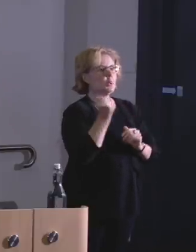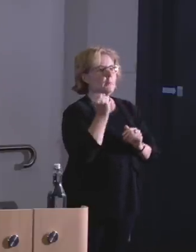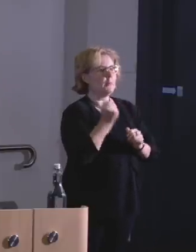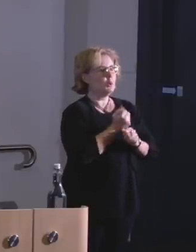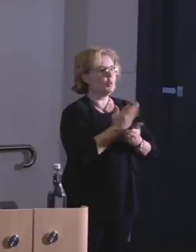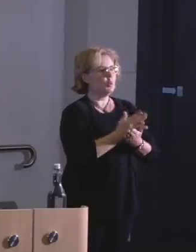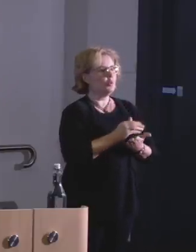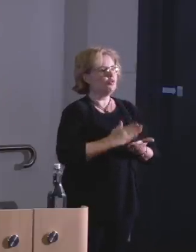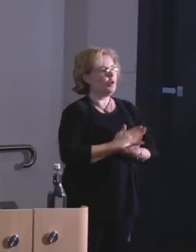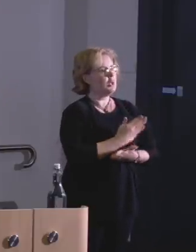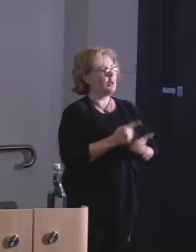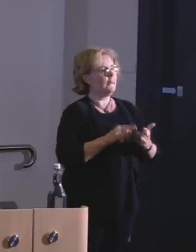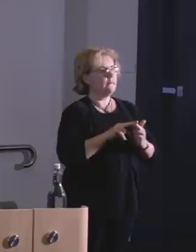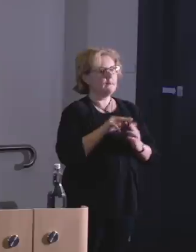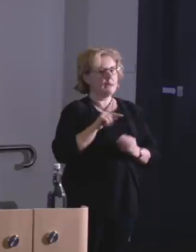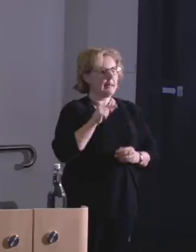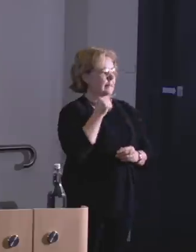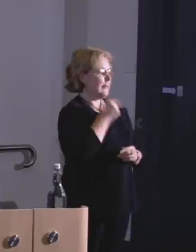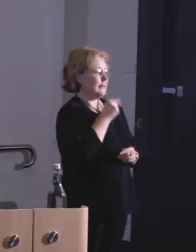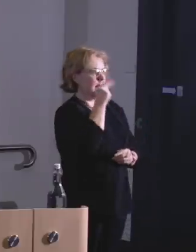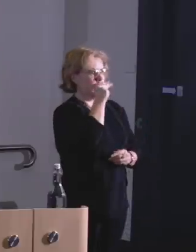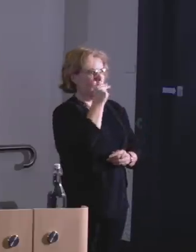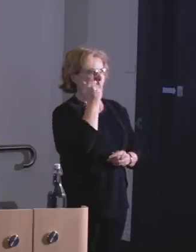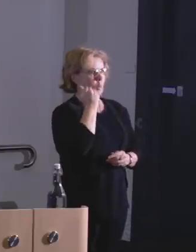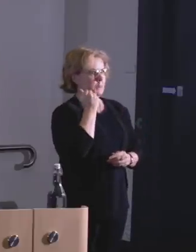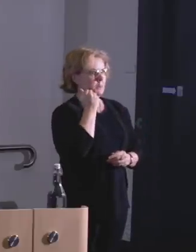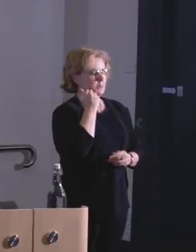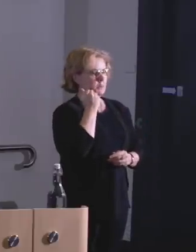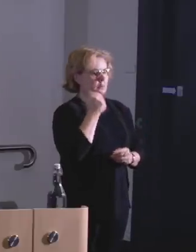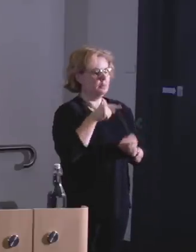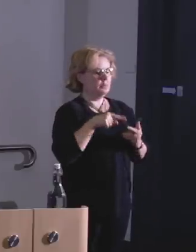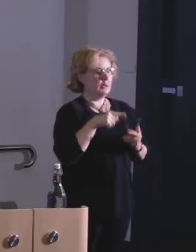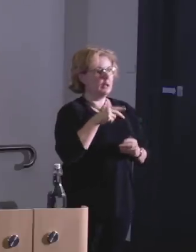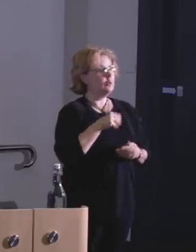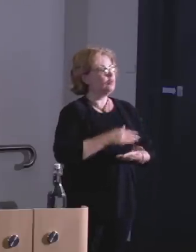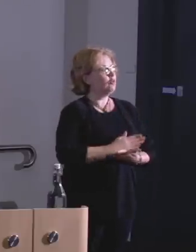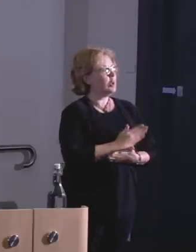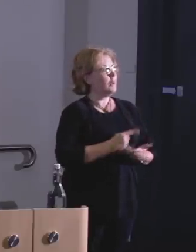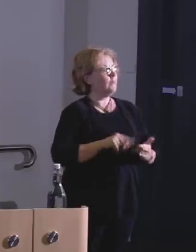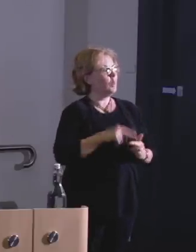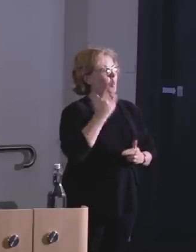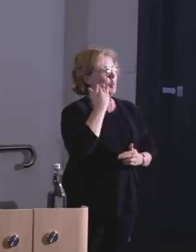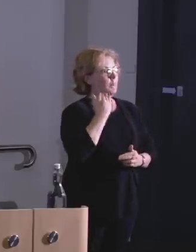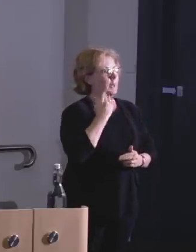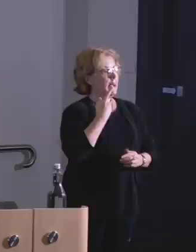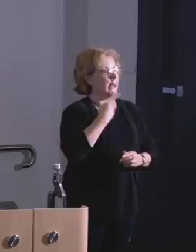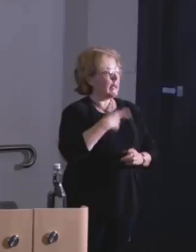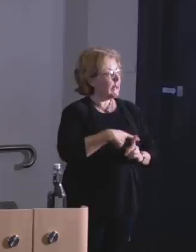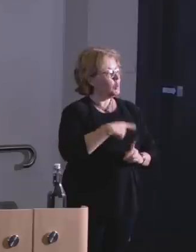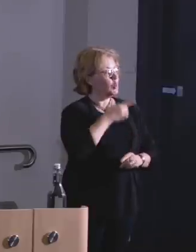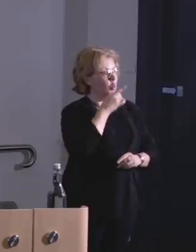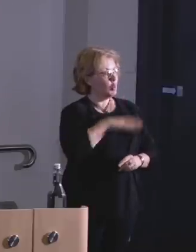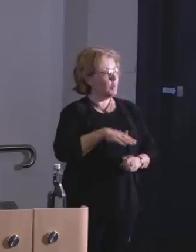rights of this young woman, the rights of women and children